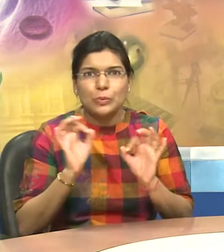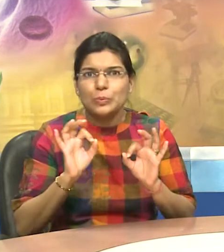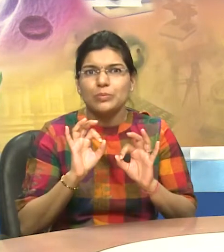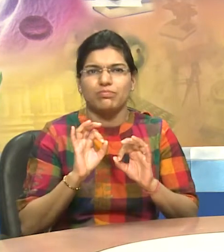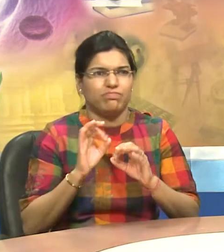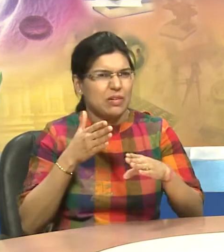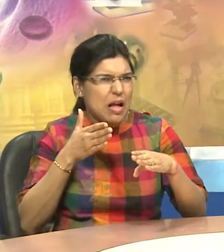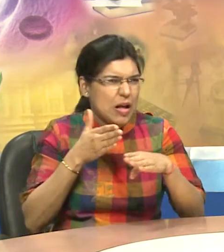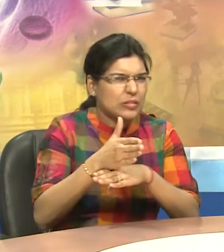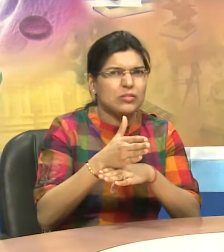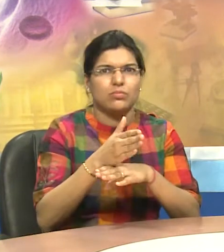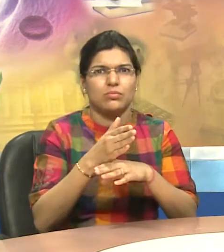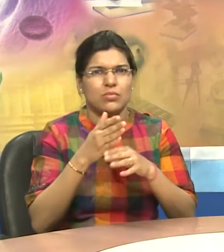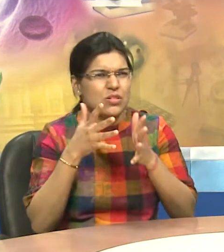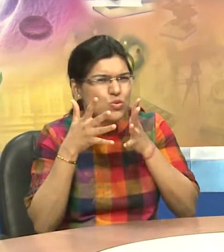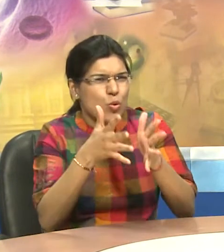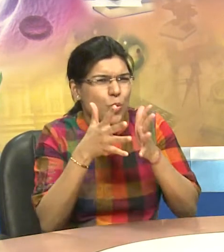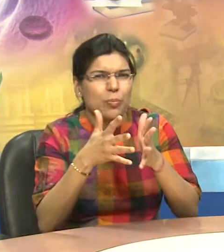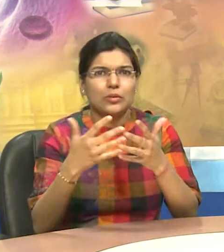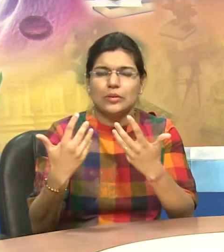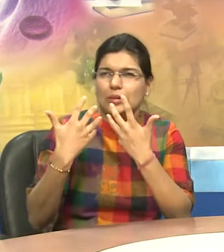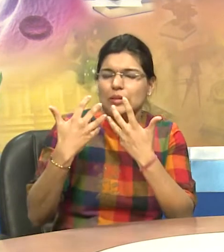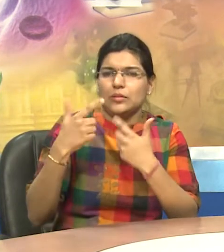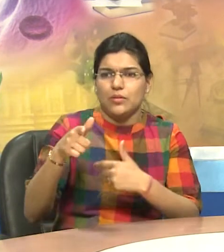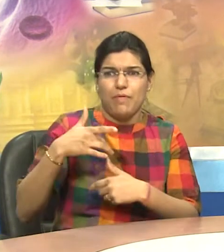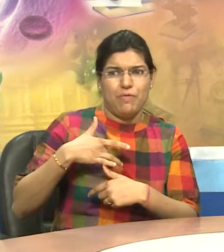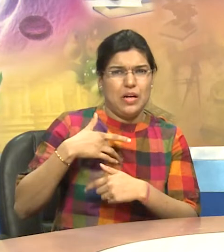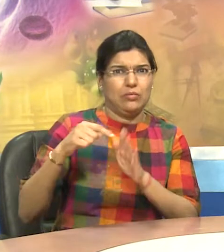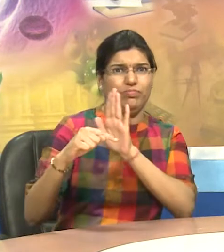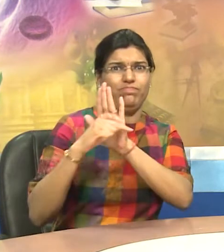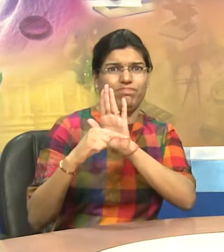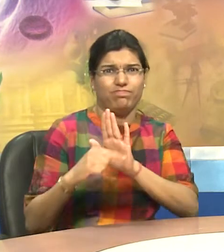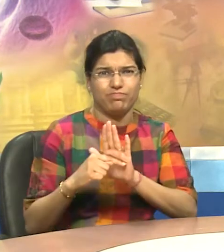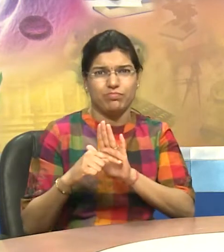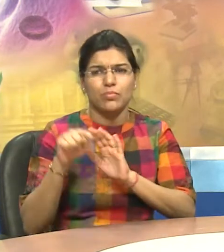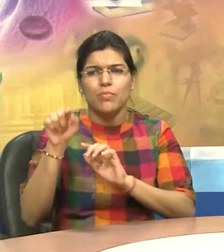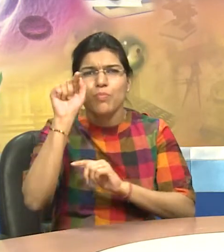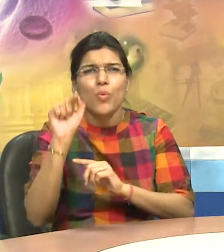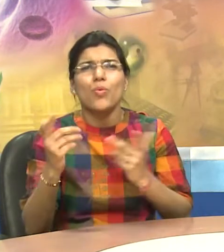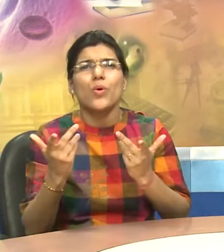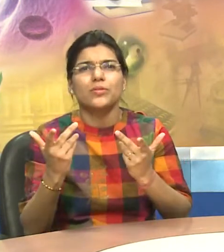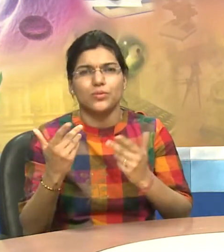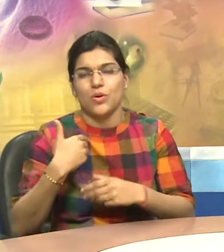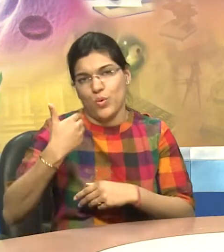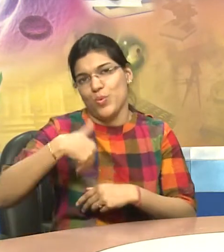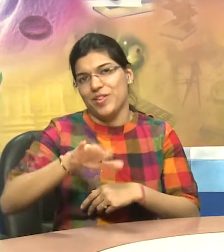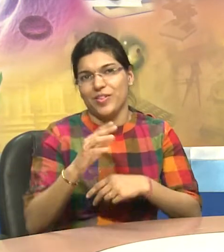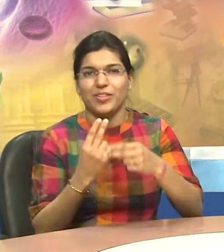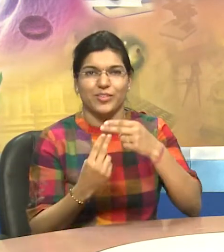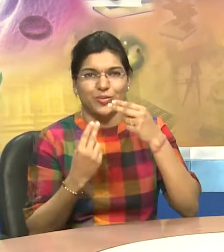chapter, which is the sounds are not happy, not pleasant. What are the characteristics? We